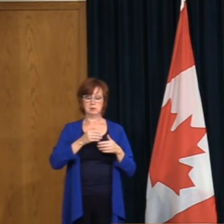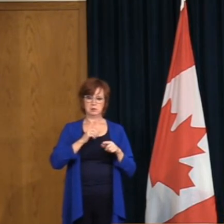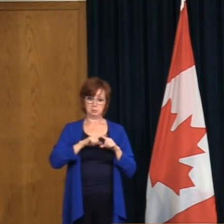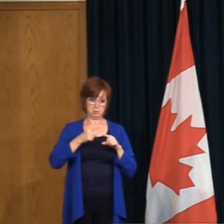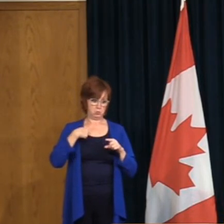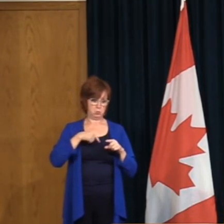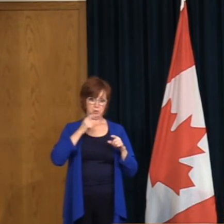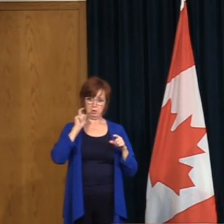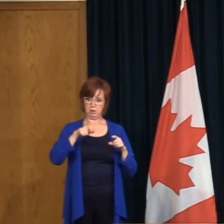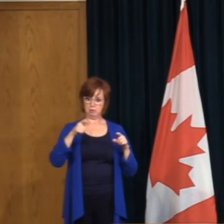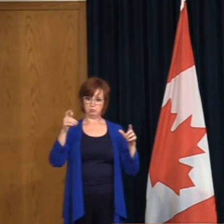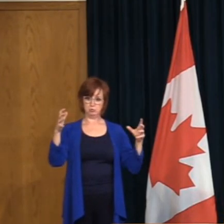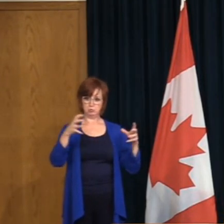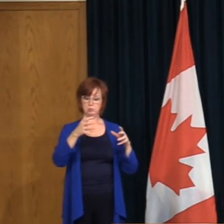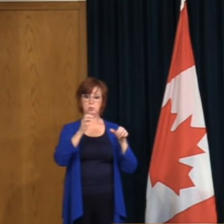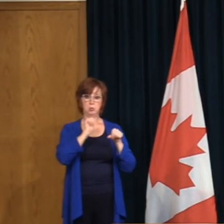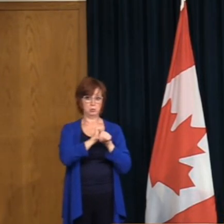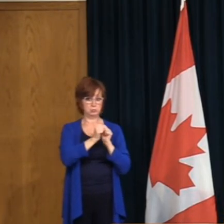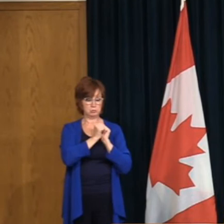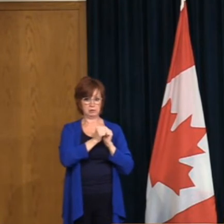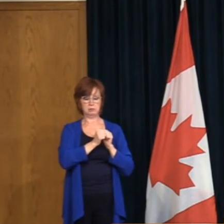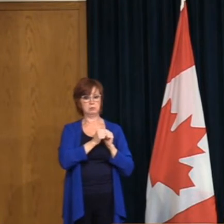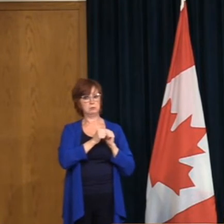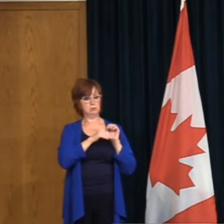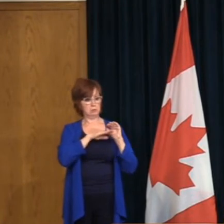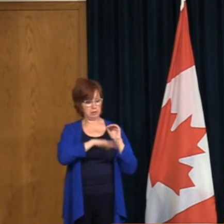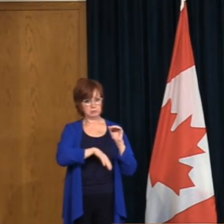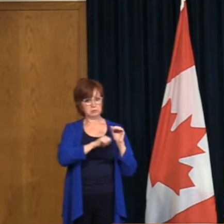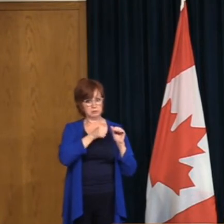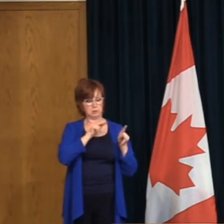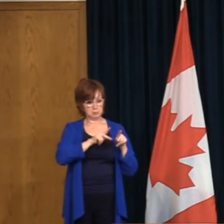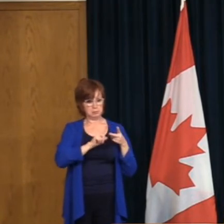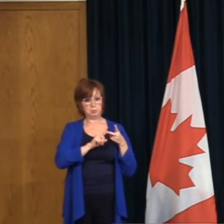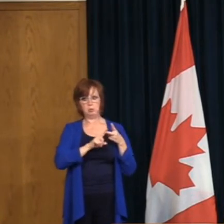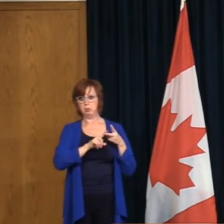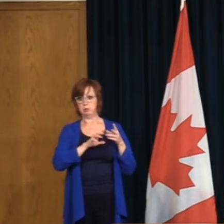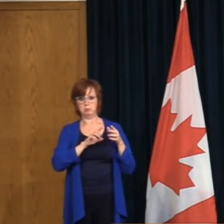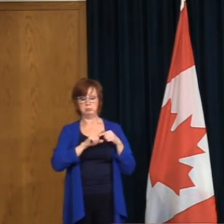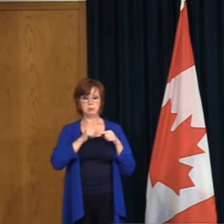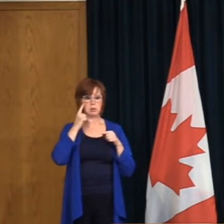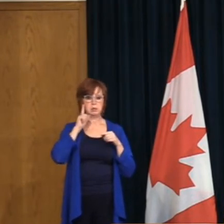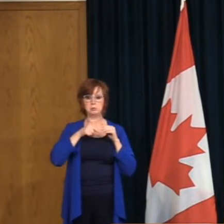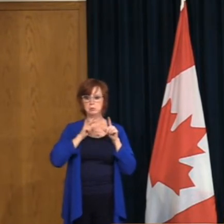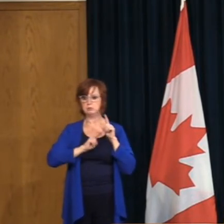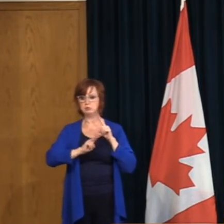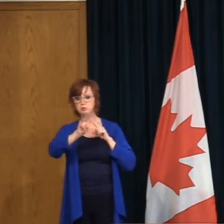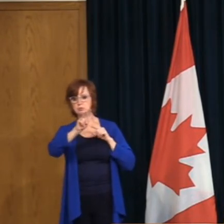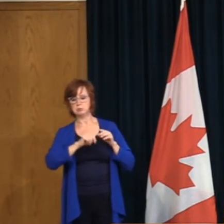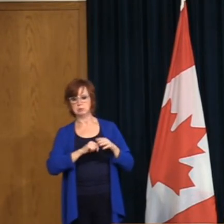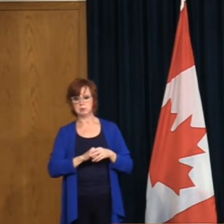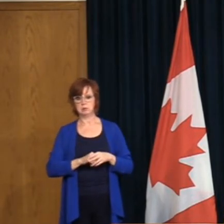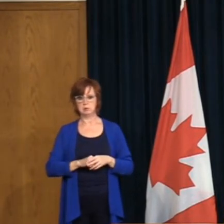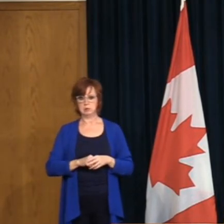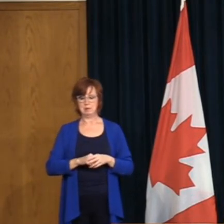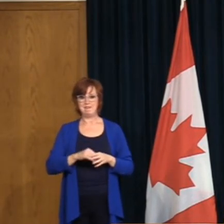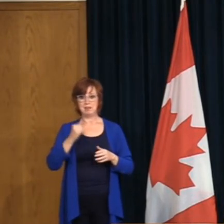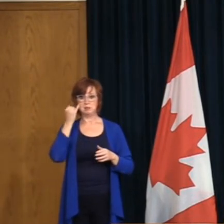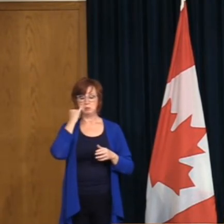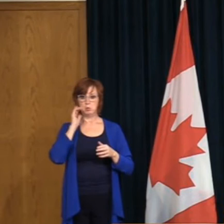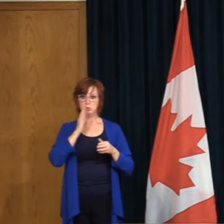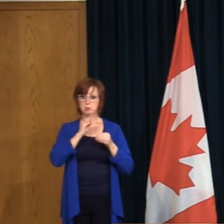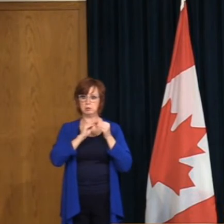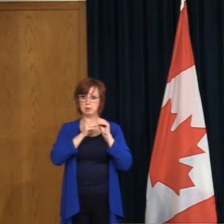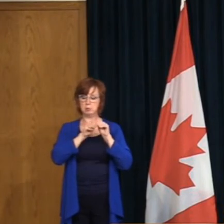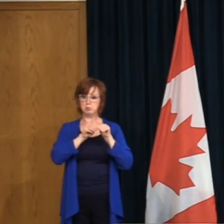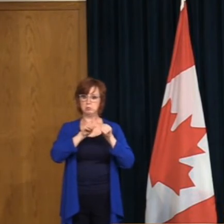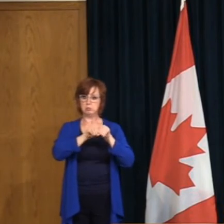keep the case numbers low, but also start thinking ahead in terms of if we were to see a cluster or an increase in transmission locally, how